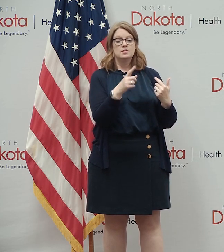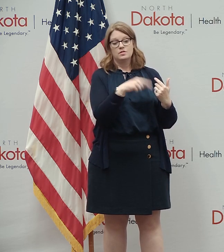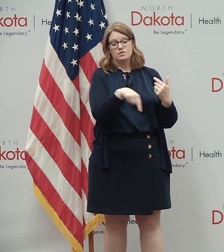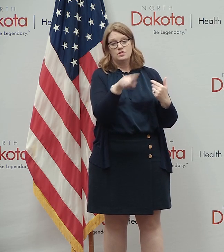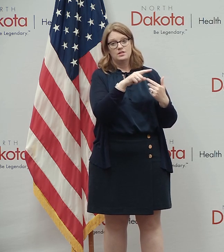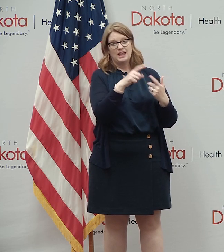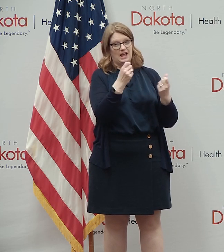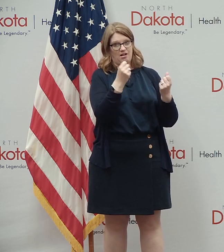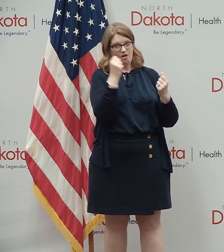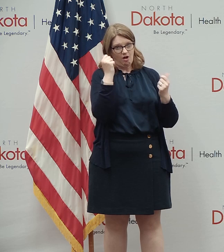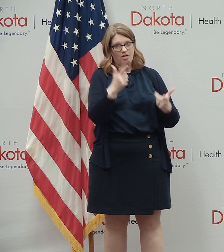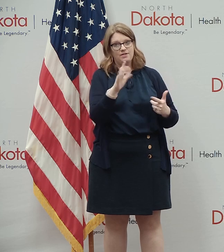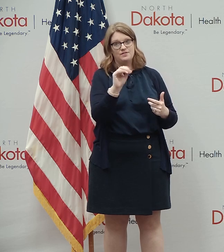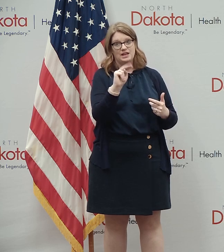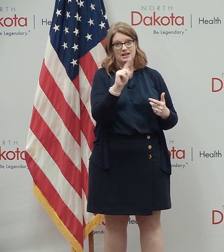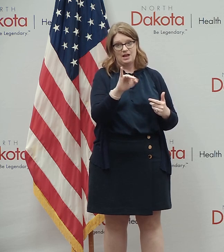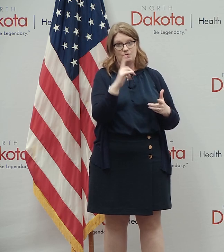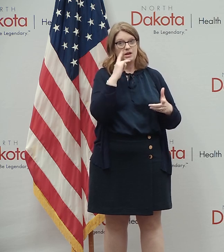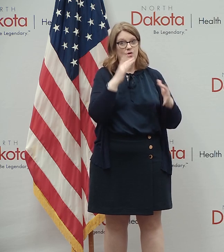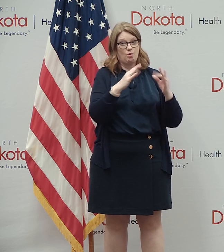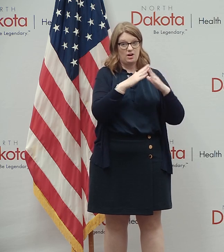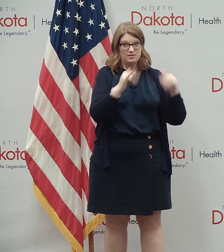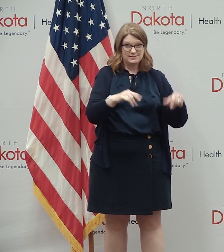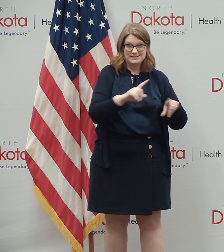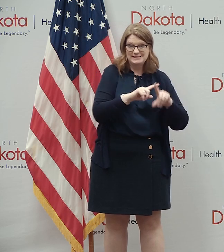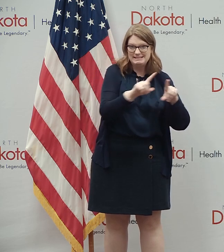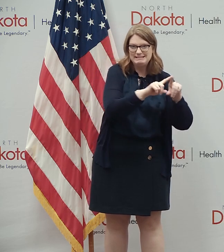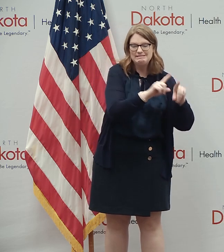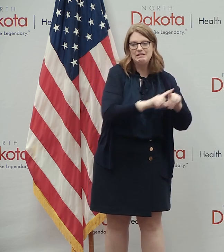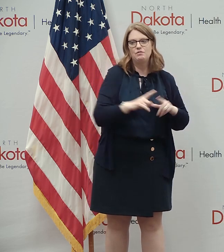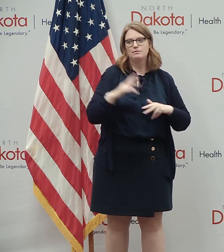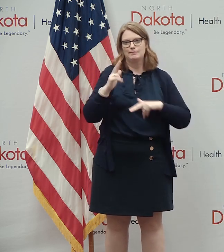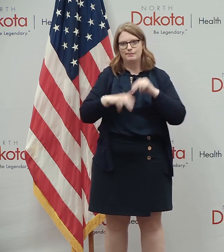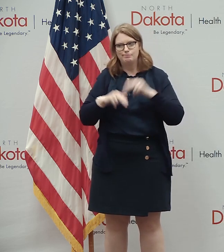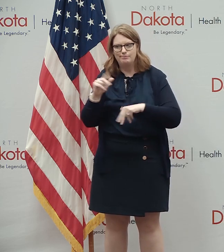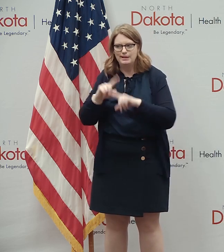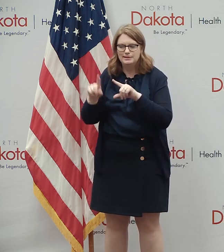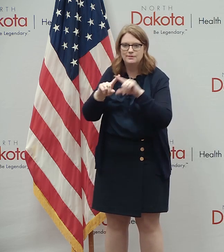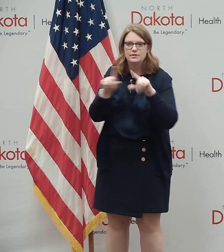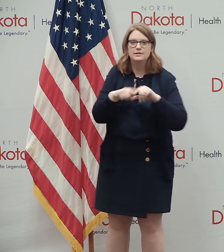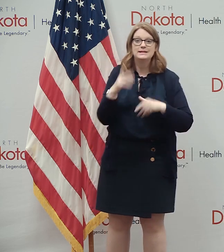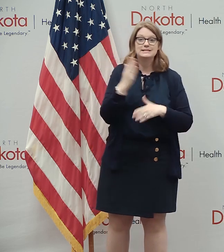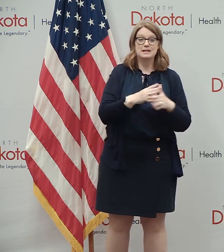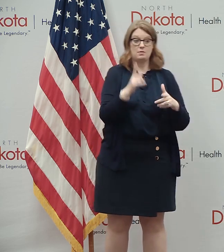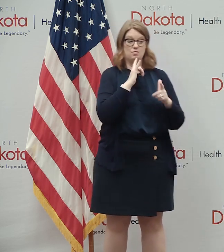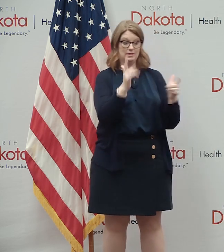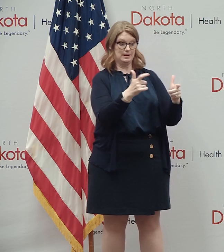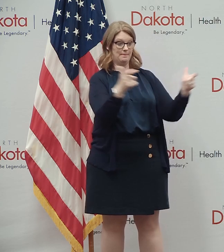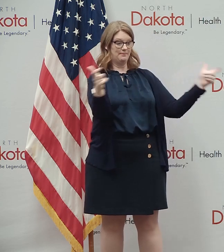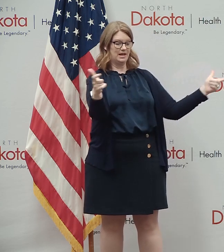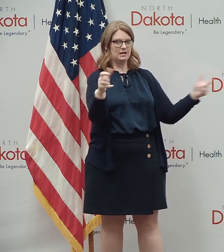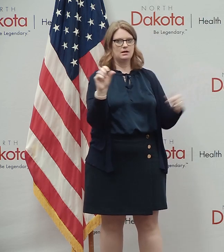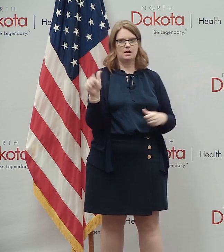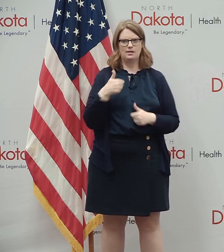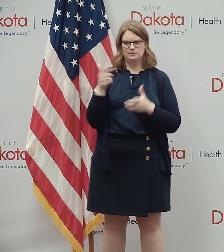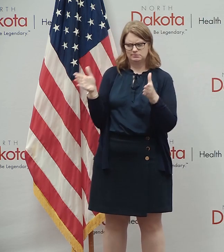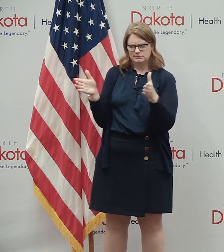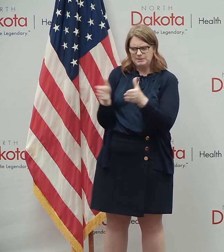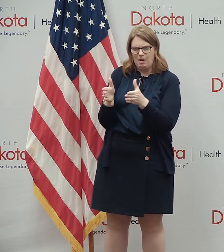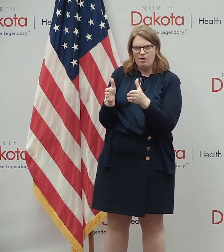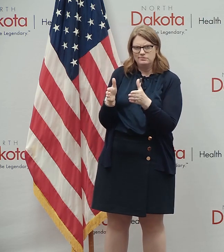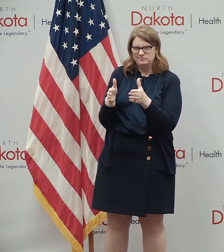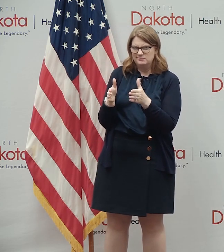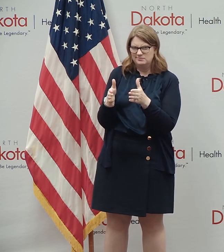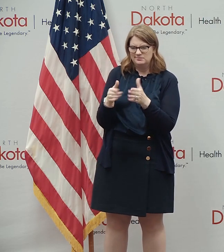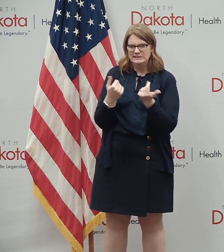location. All of our county courthouses are different. They're all built differently. Some of them have very large courtrooms, others do not. We're also